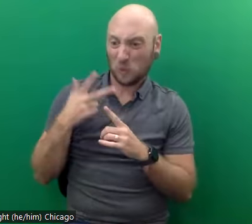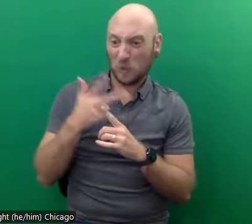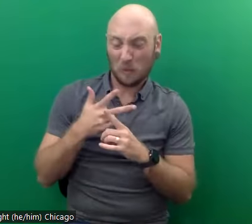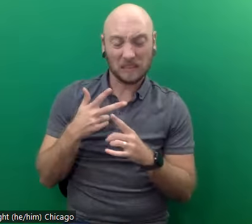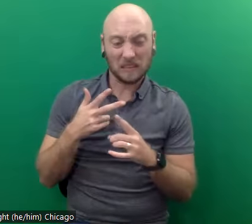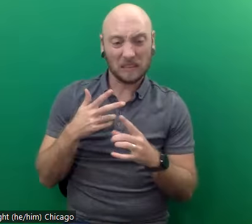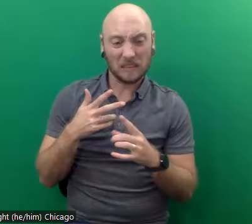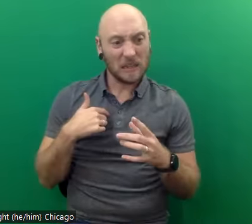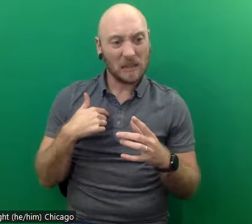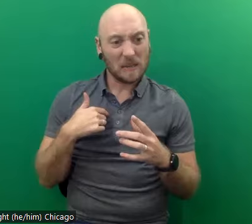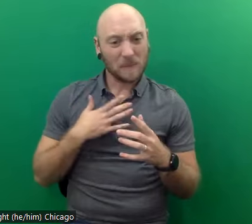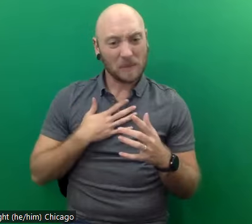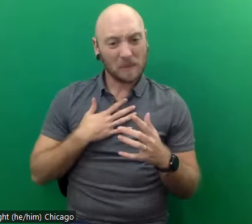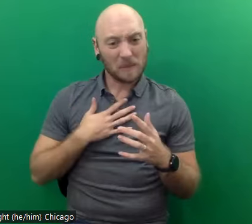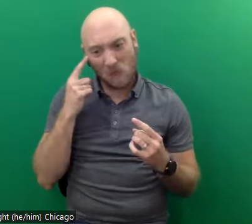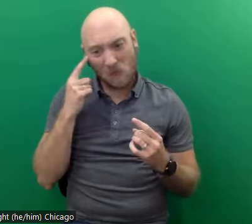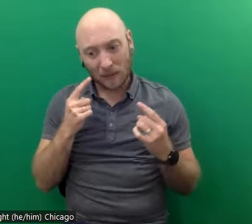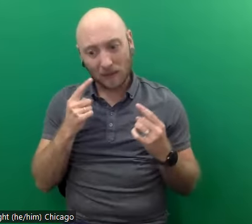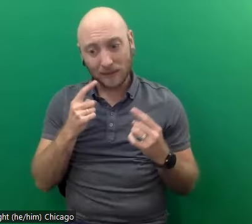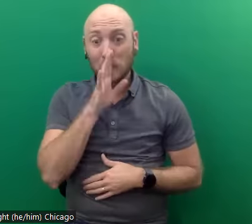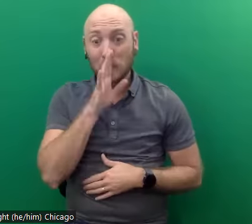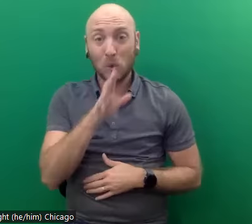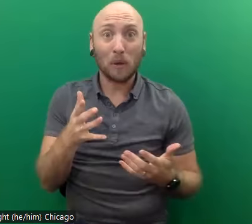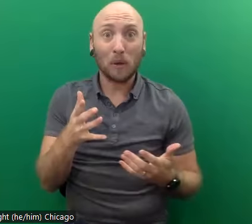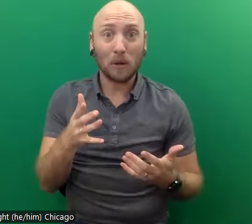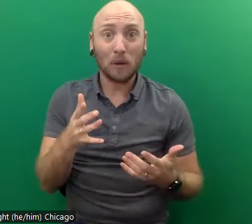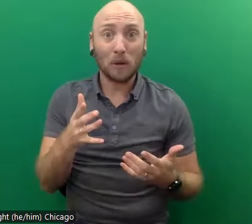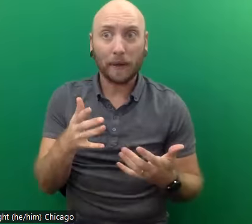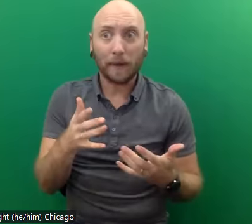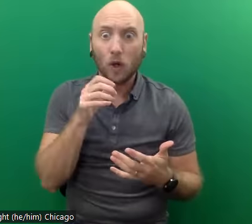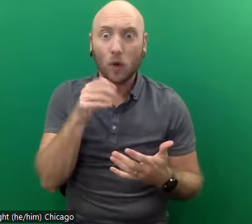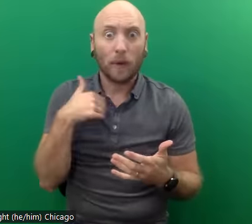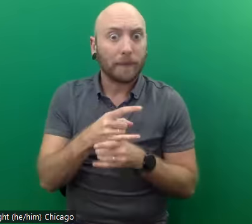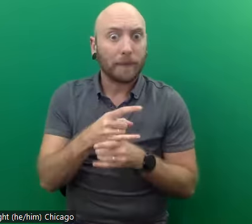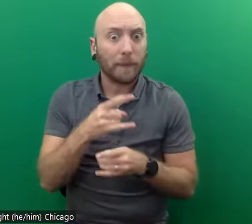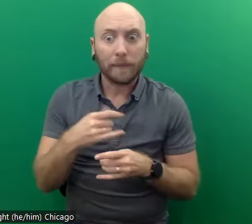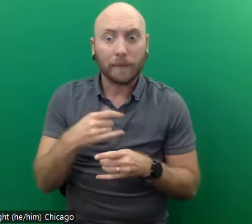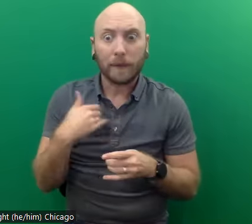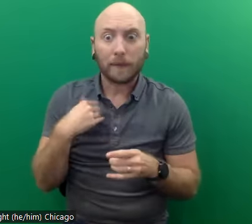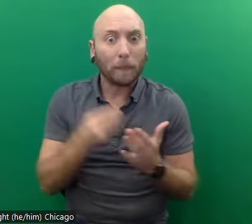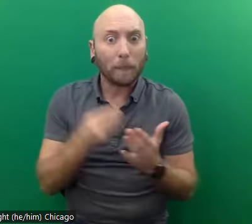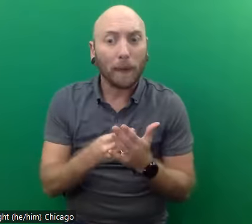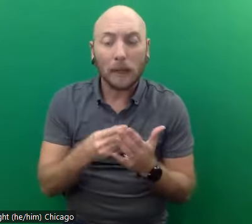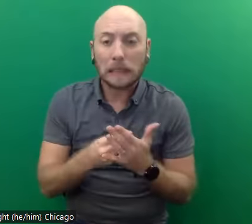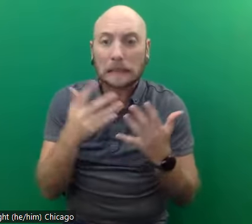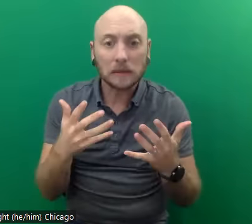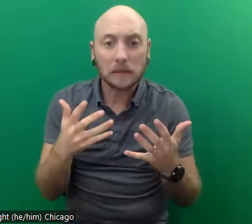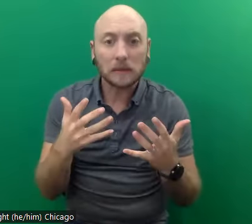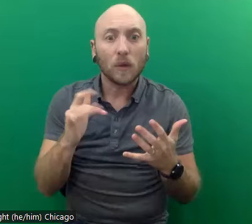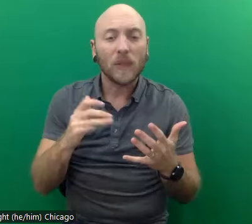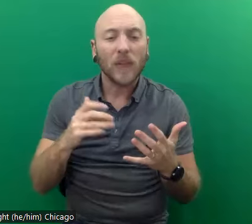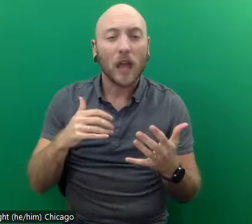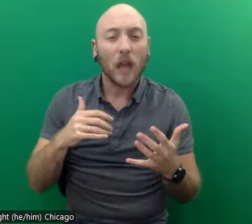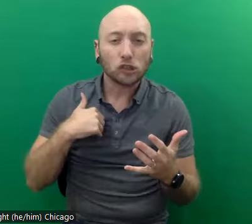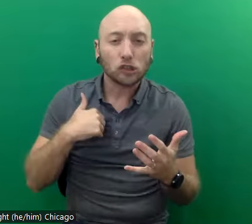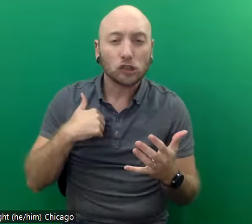all those thoughts now that I'm sober because I can't get out of myself, and all that shame and all that guilt for all the stuff